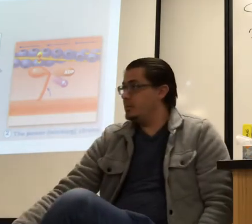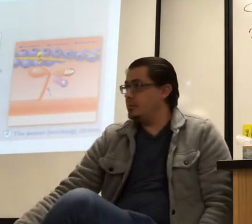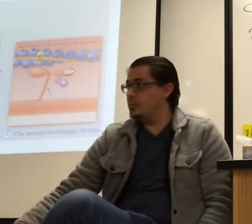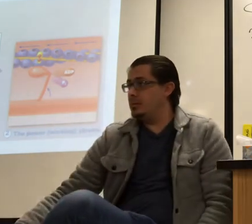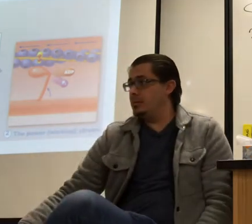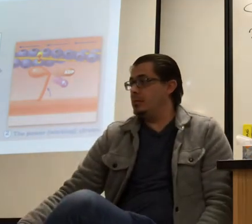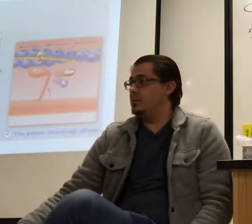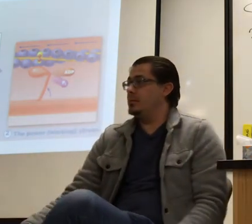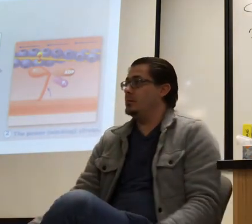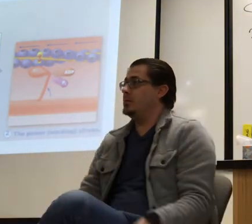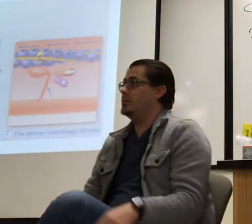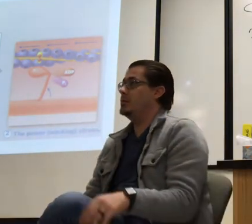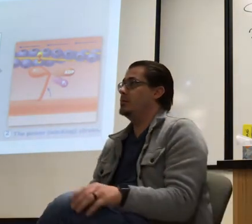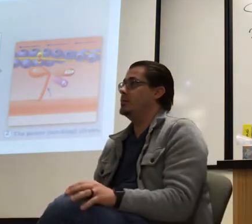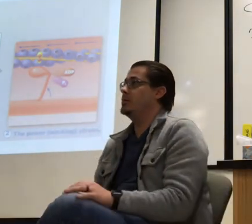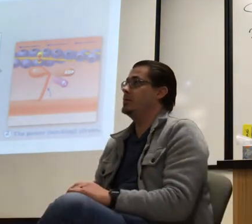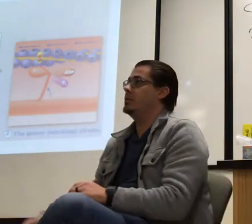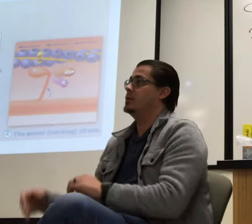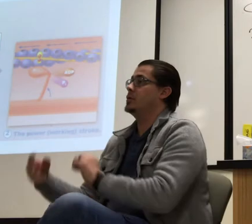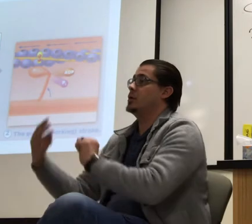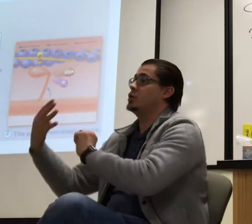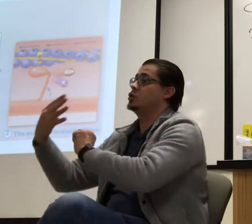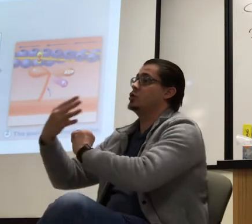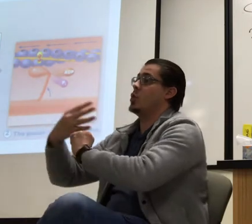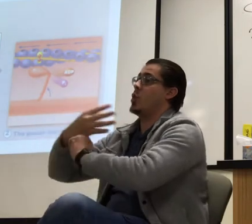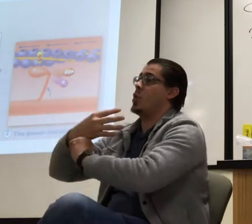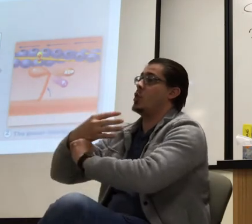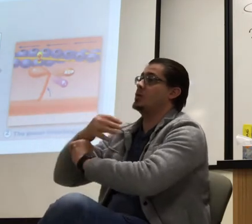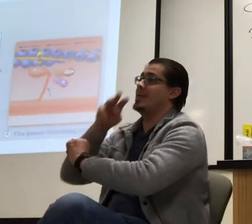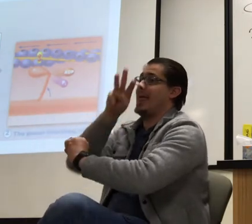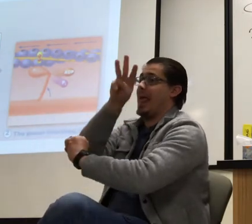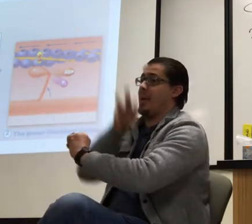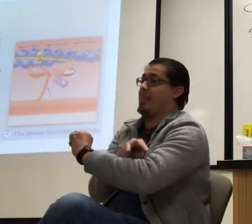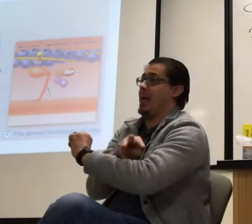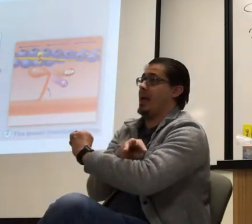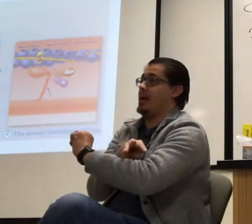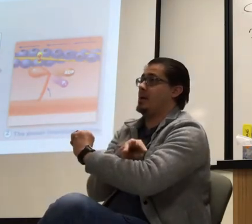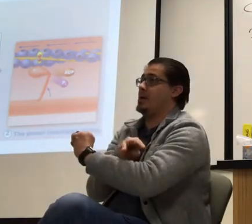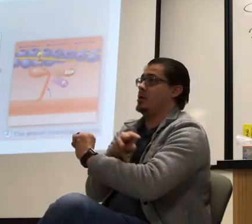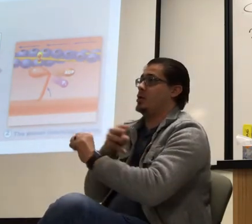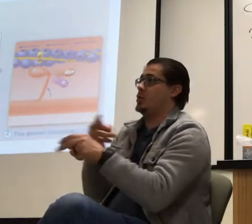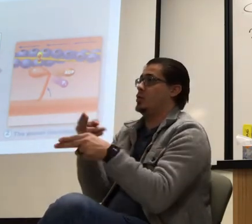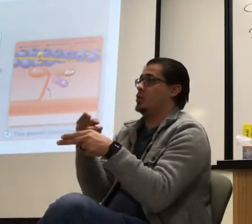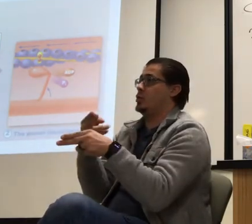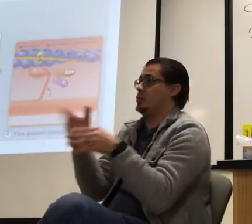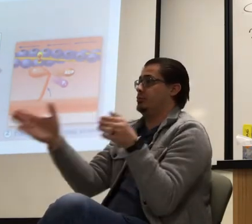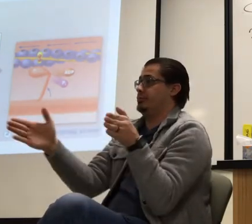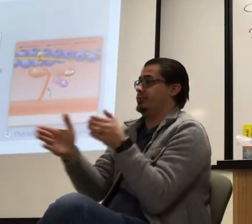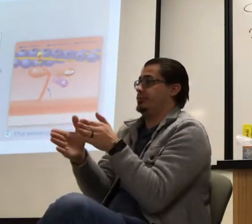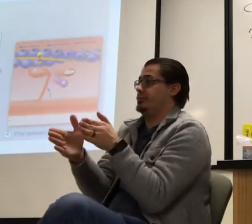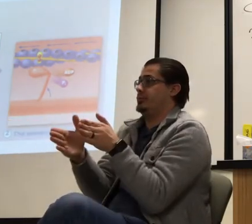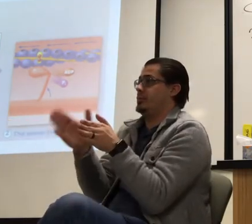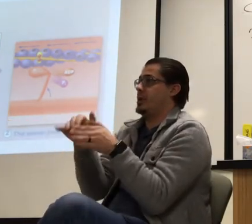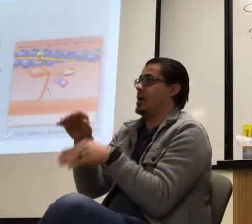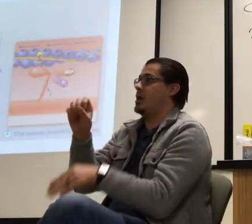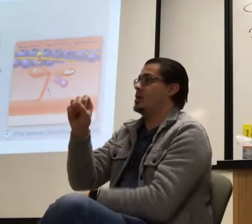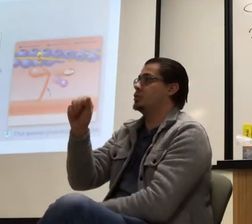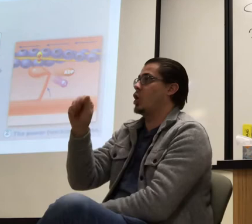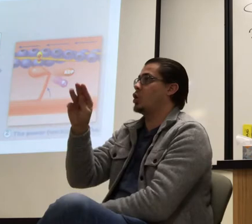myosin. You're sliding towards the M line. Okay, you're shortening the sarcomere length when you do this.